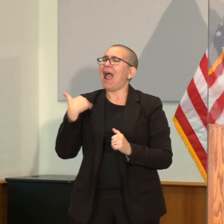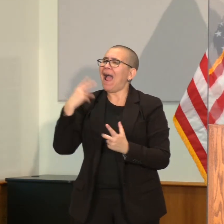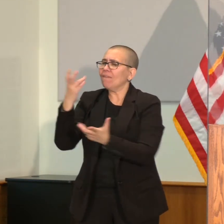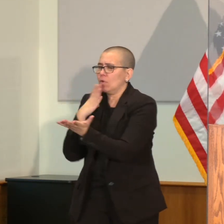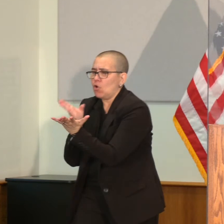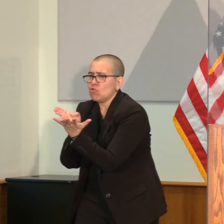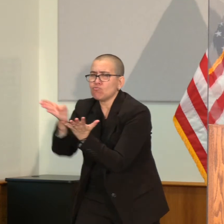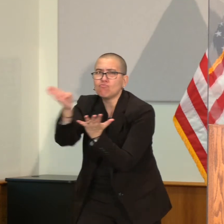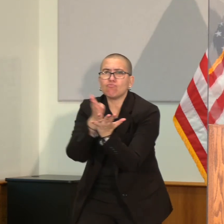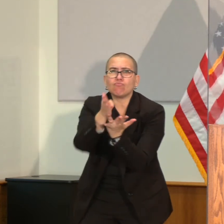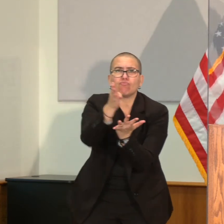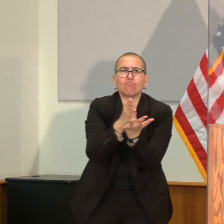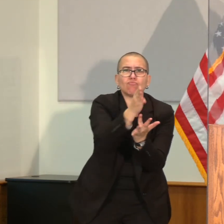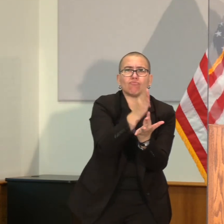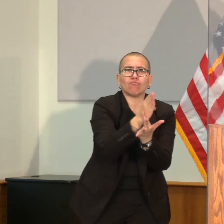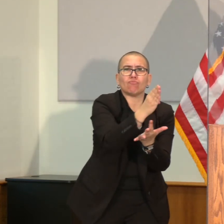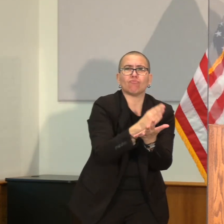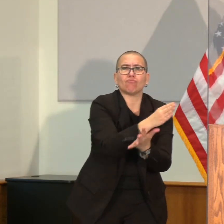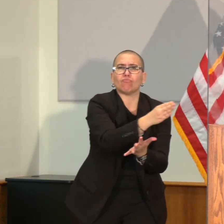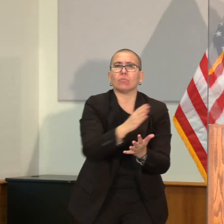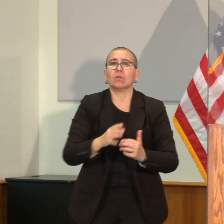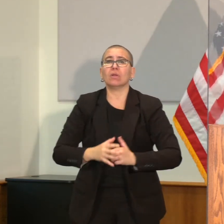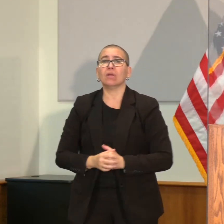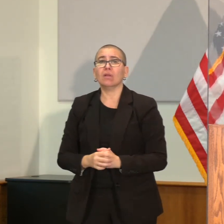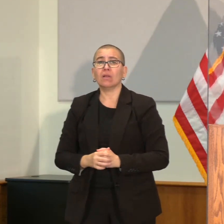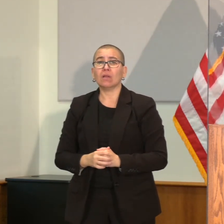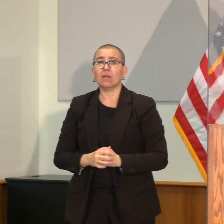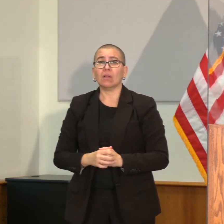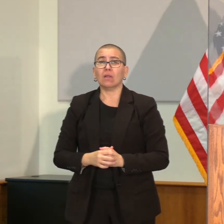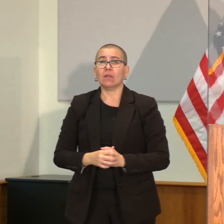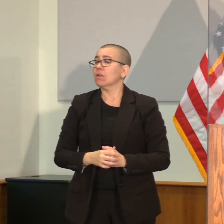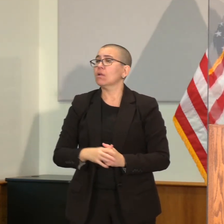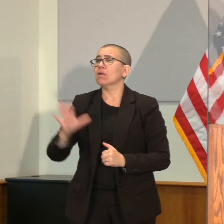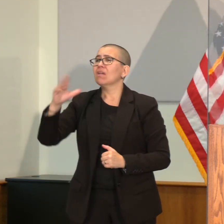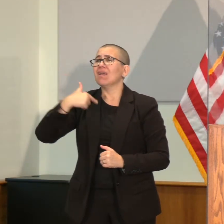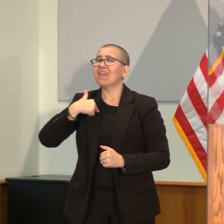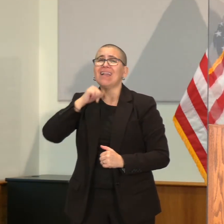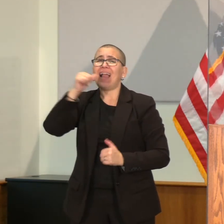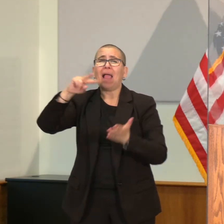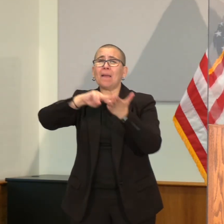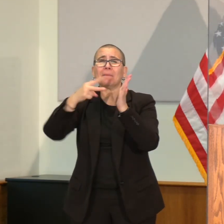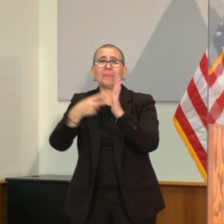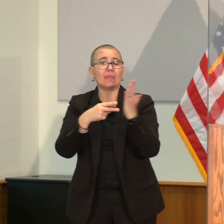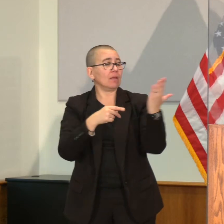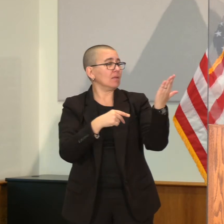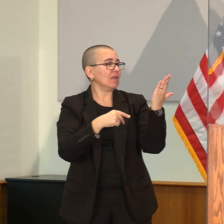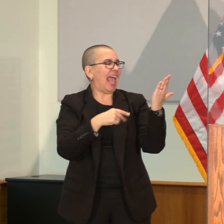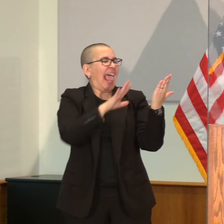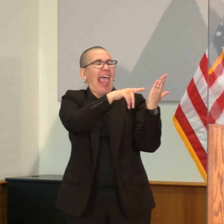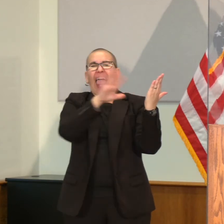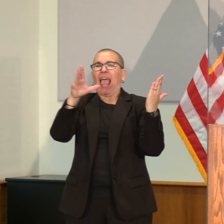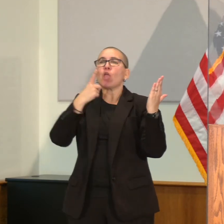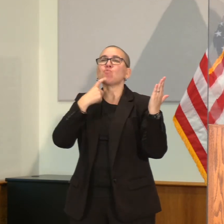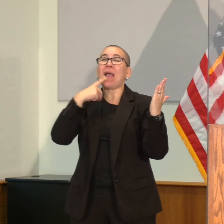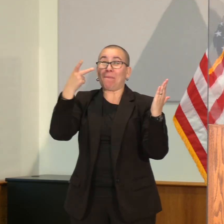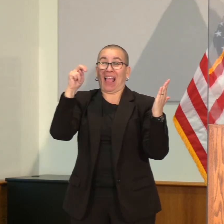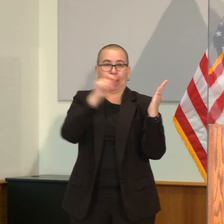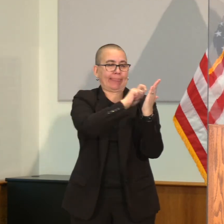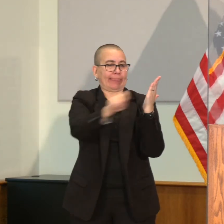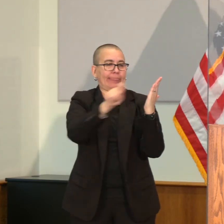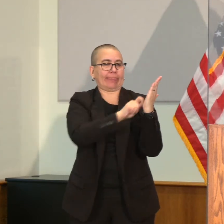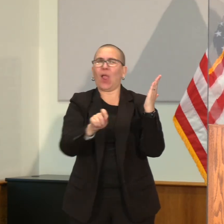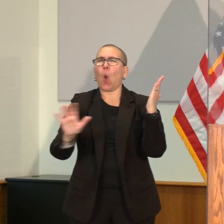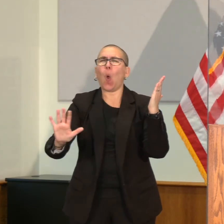criticized for it. You've heard me say it. I don't draw the red lines before we even start because I think it makes it hard. And I've asked the